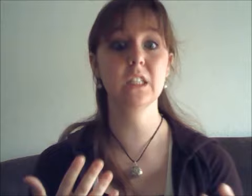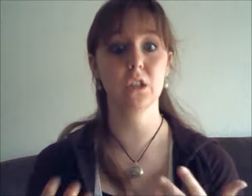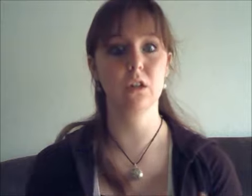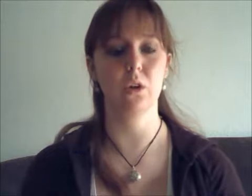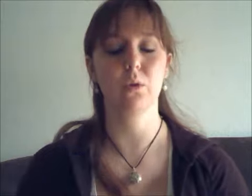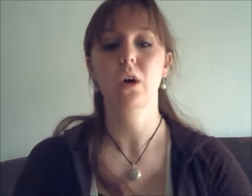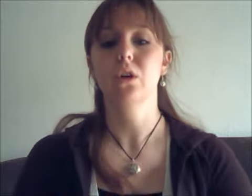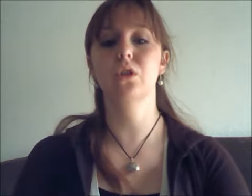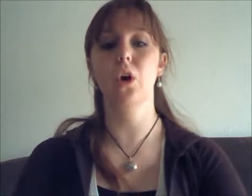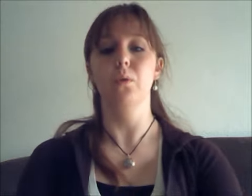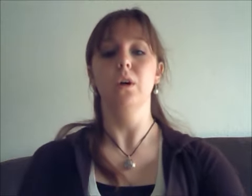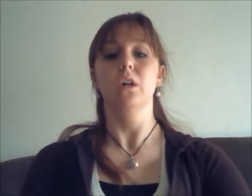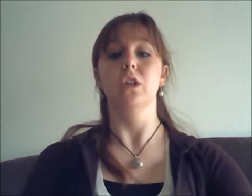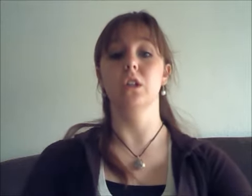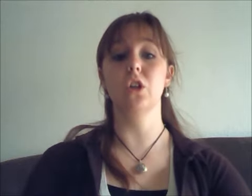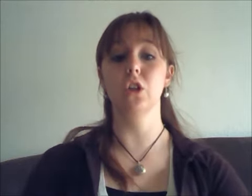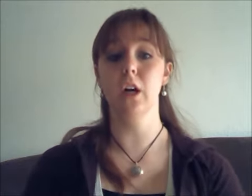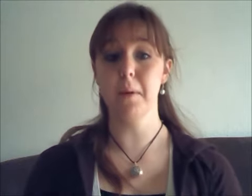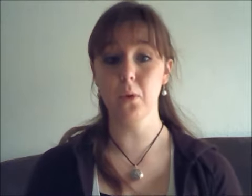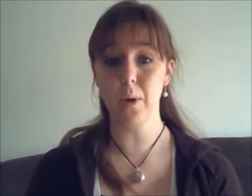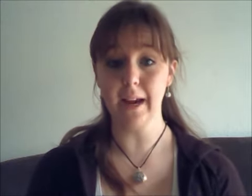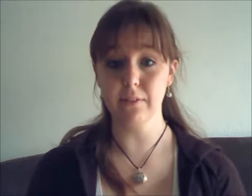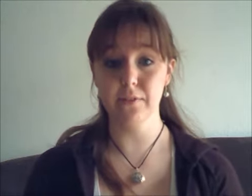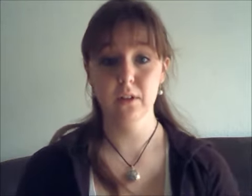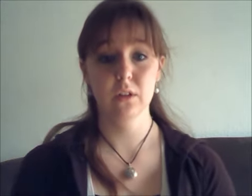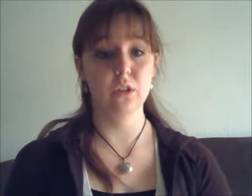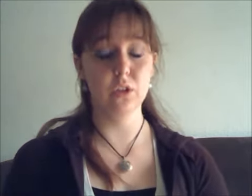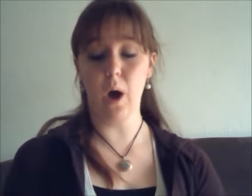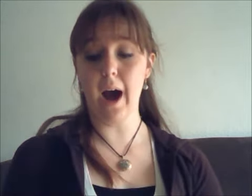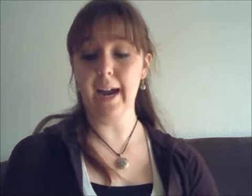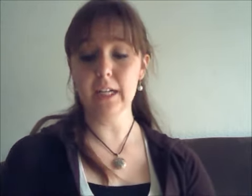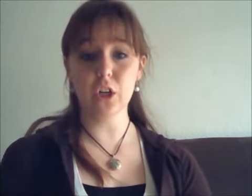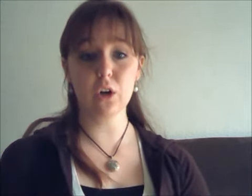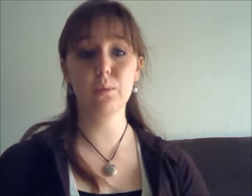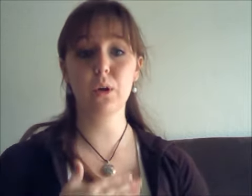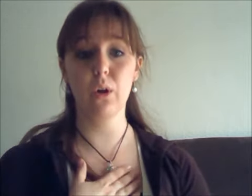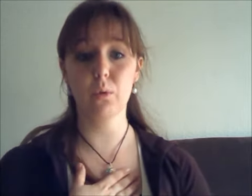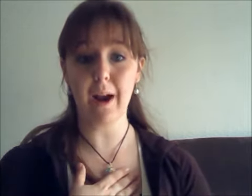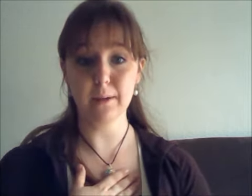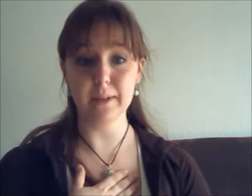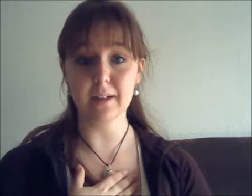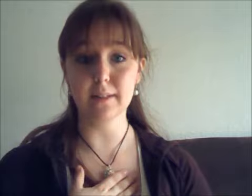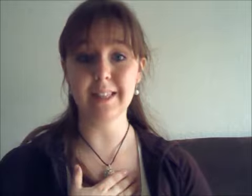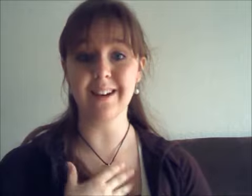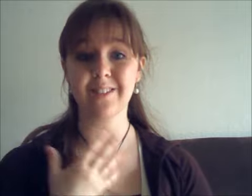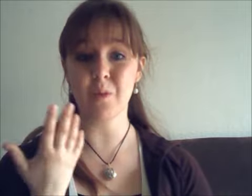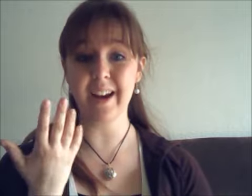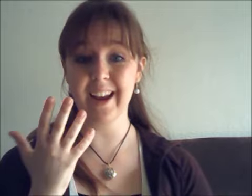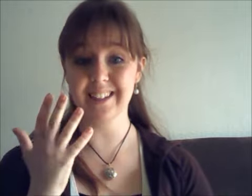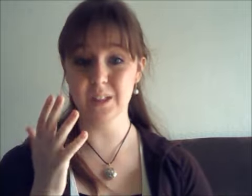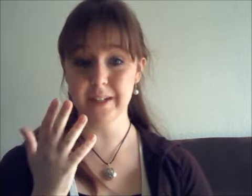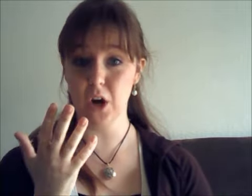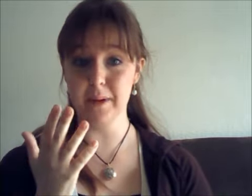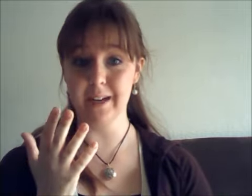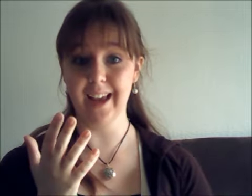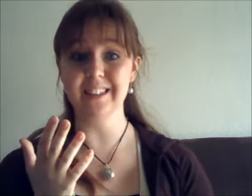to do. So, you're going to start talking about the wife. So I generally will go to the right because that right hand is my dominant hand. If